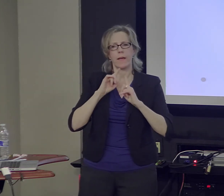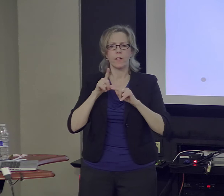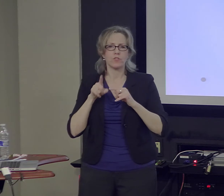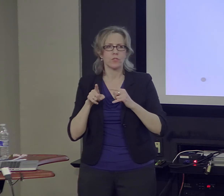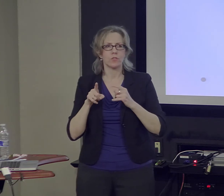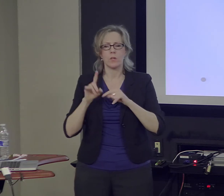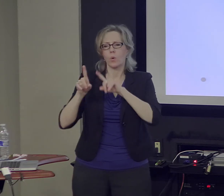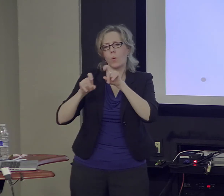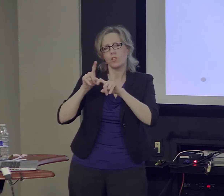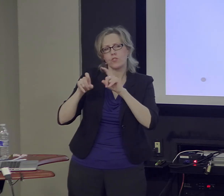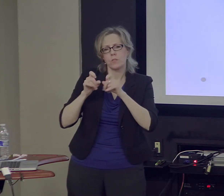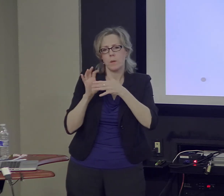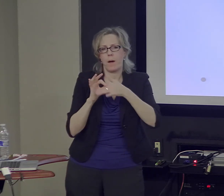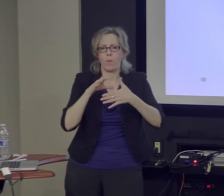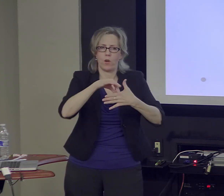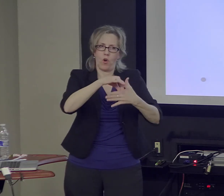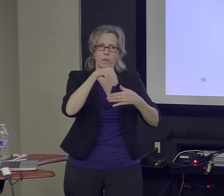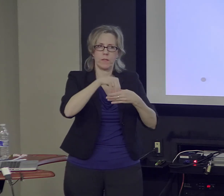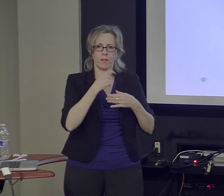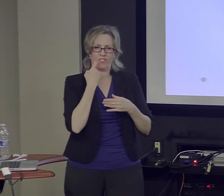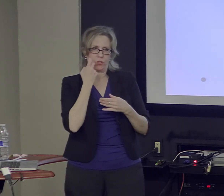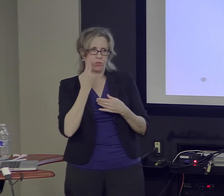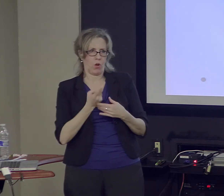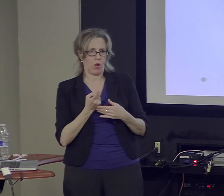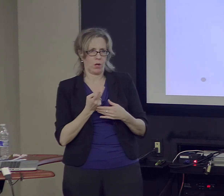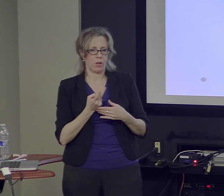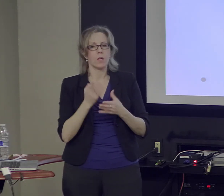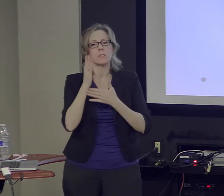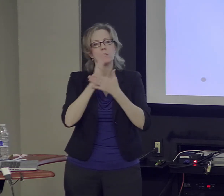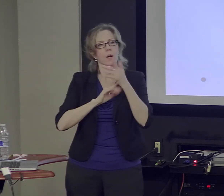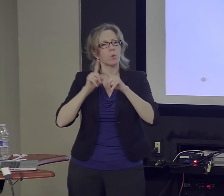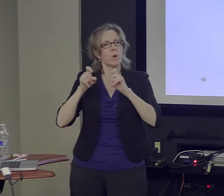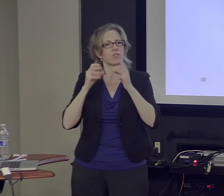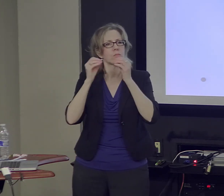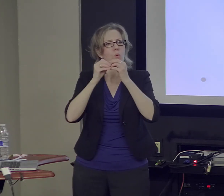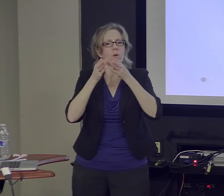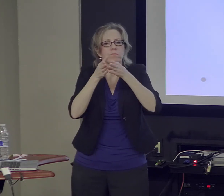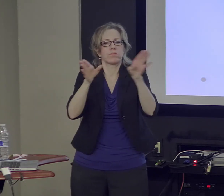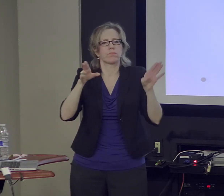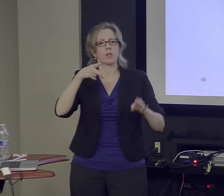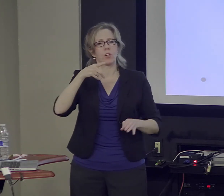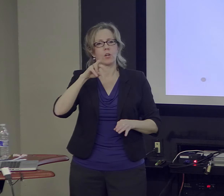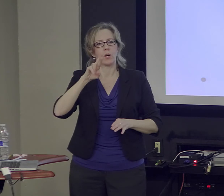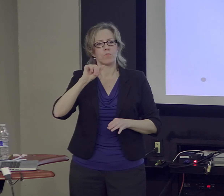I also had a question and answer period. I had questions about the content that they had just viewed.